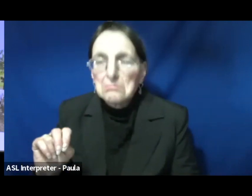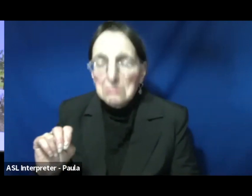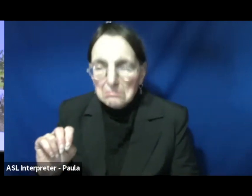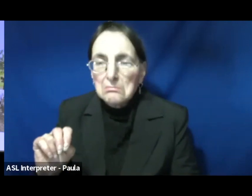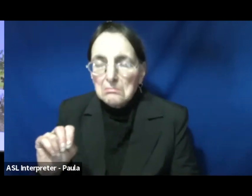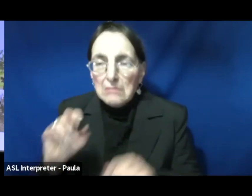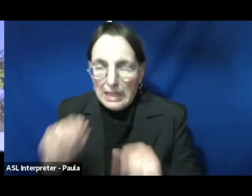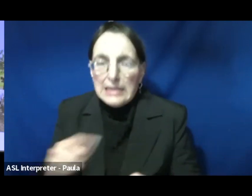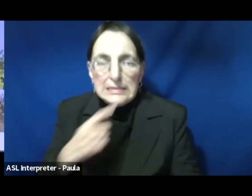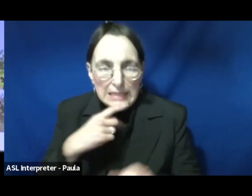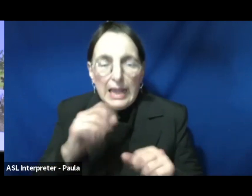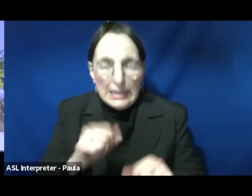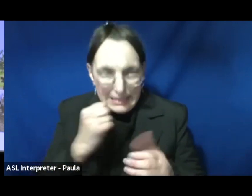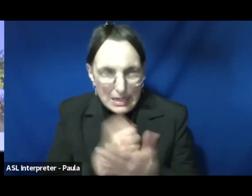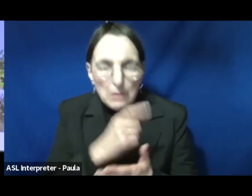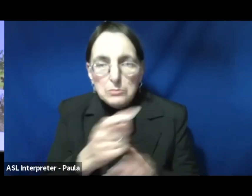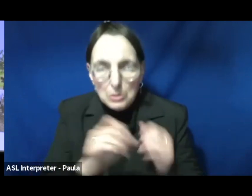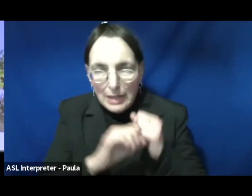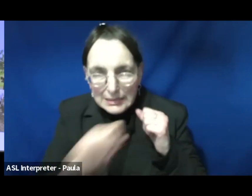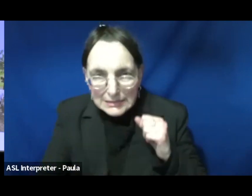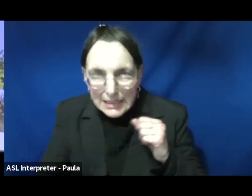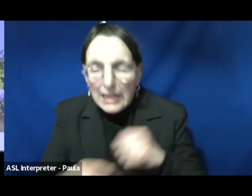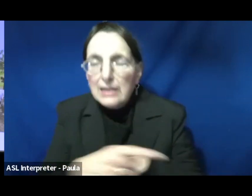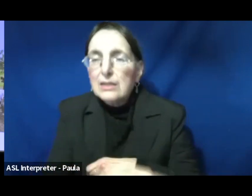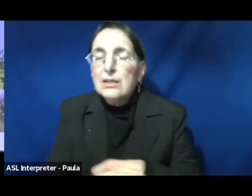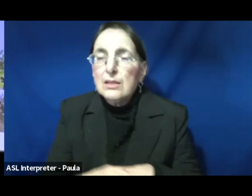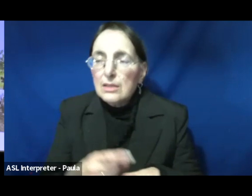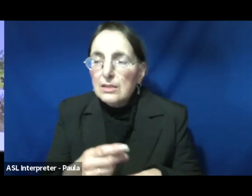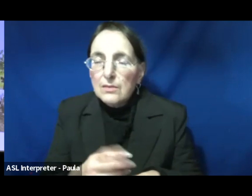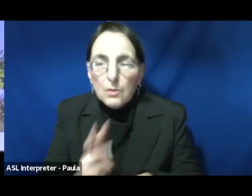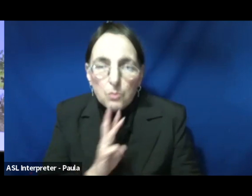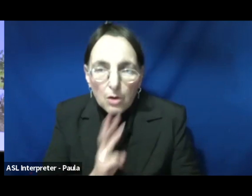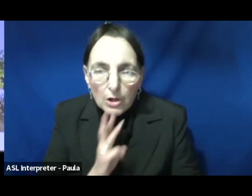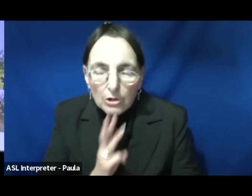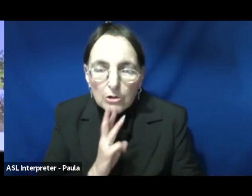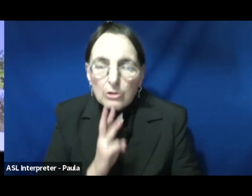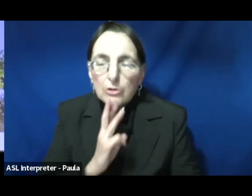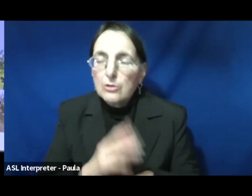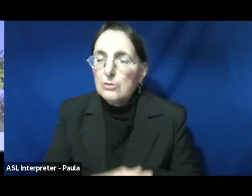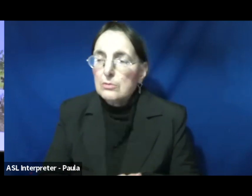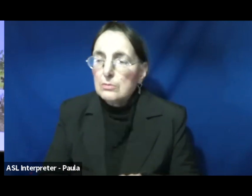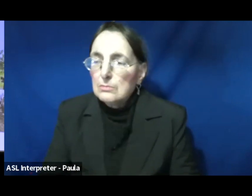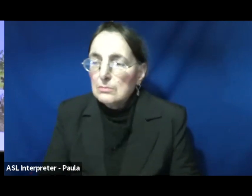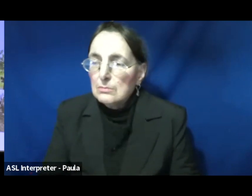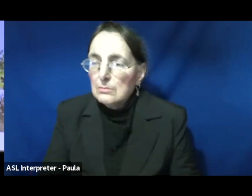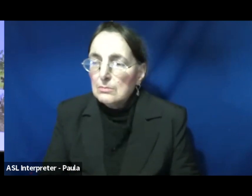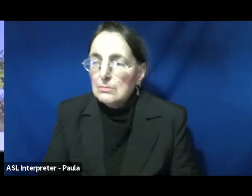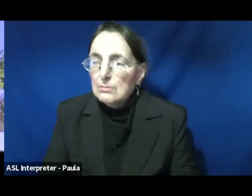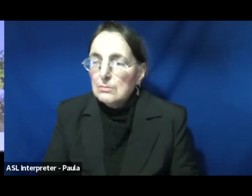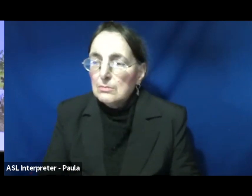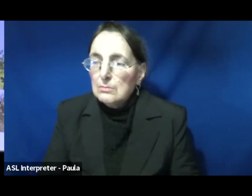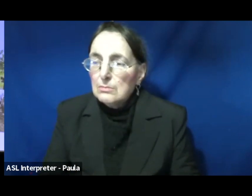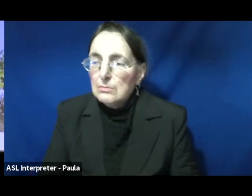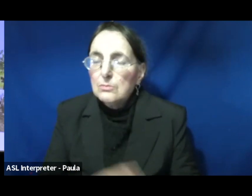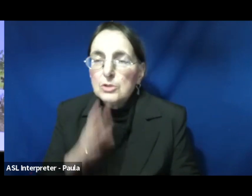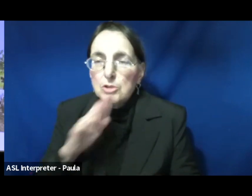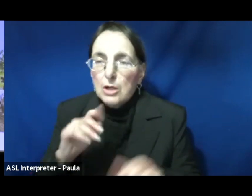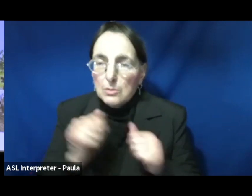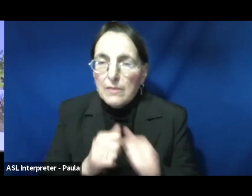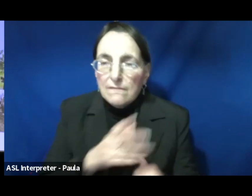water. Here's how we can do that. They rejected it for a while, but once we saw that they can extend their season next to the other farmers, they've adopted